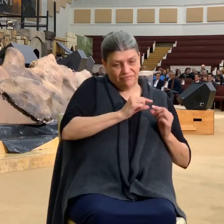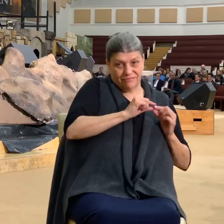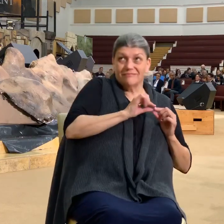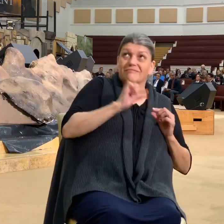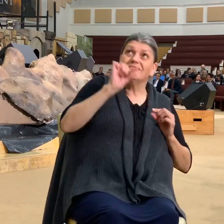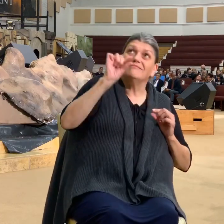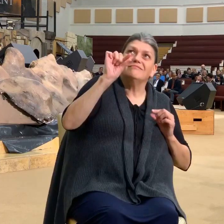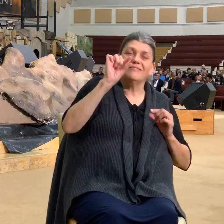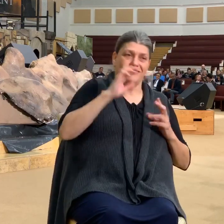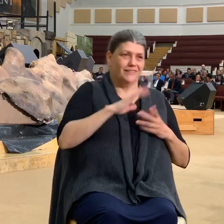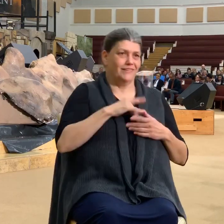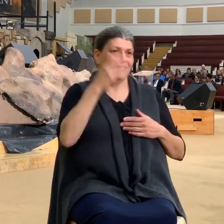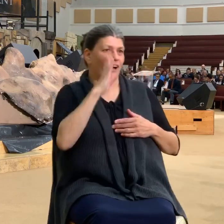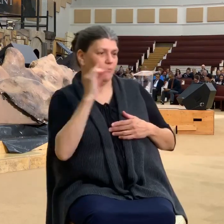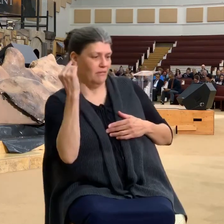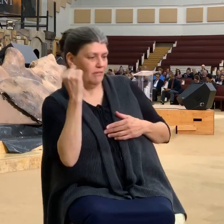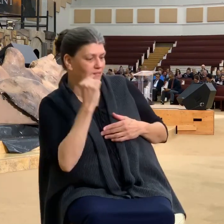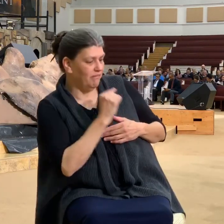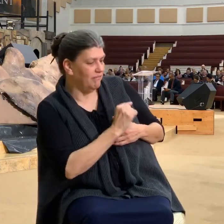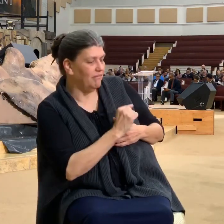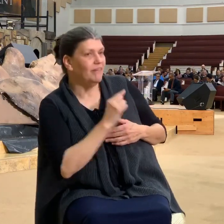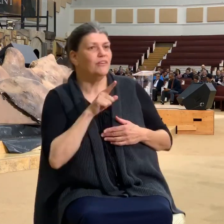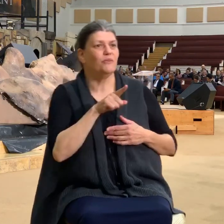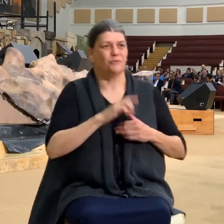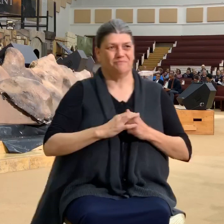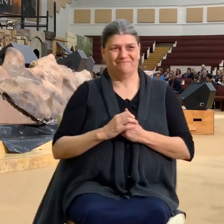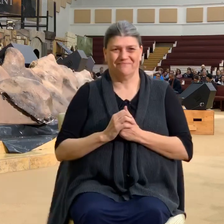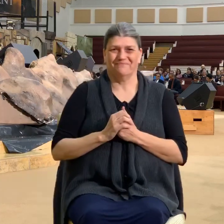So yes, the Bible does teach time.